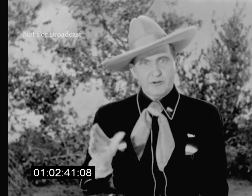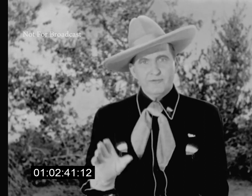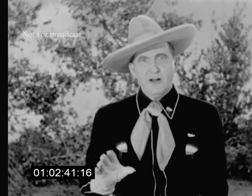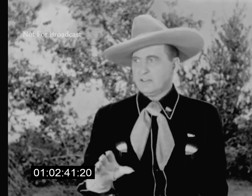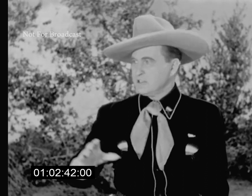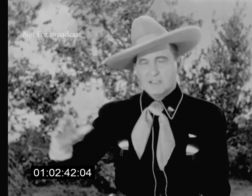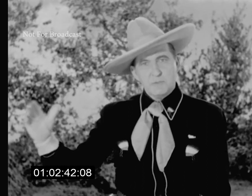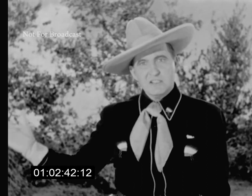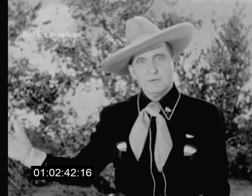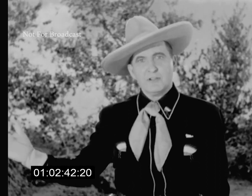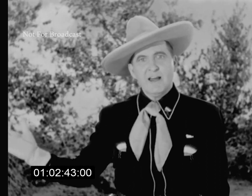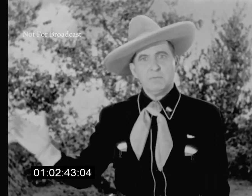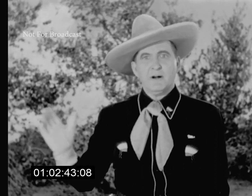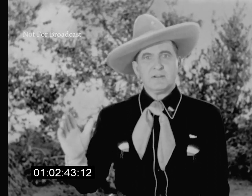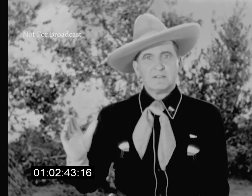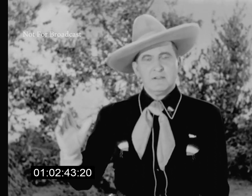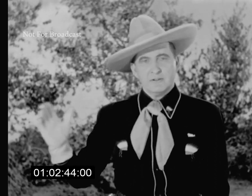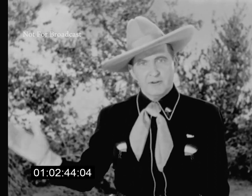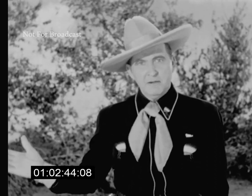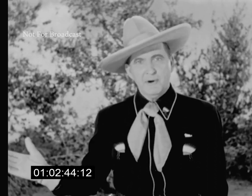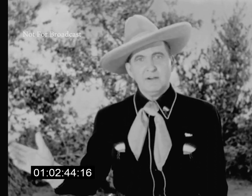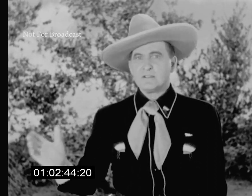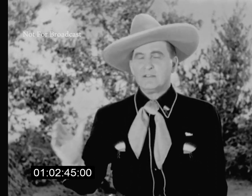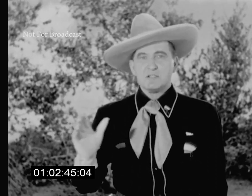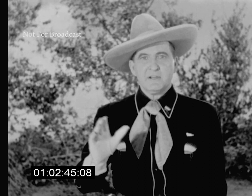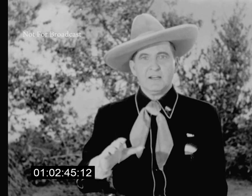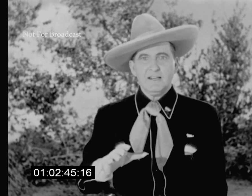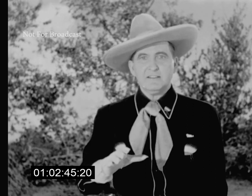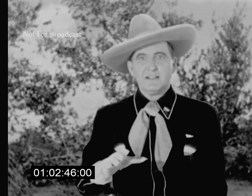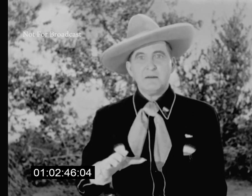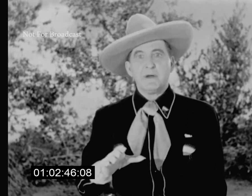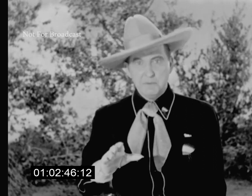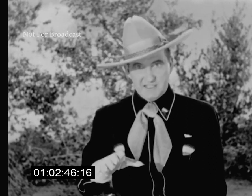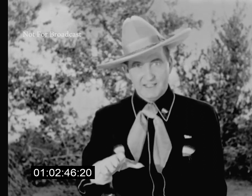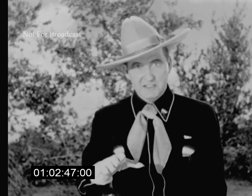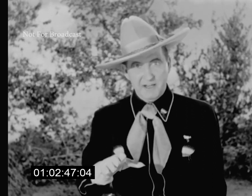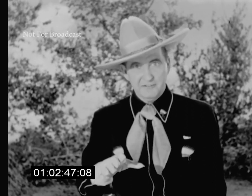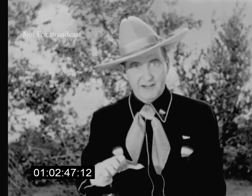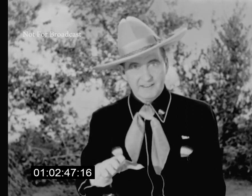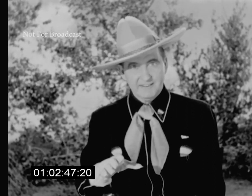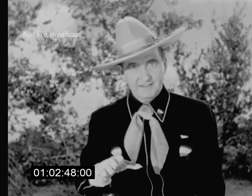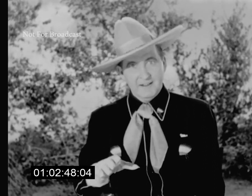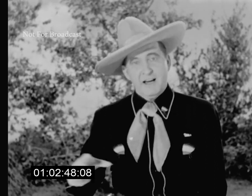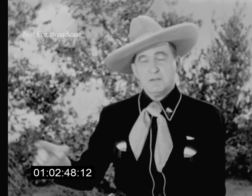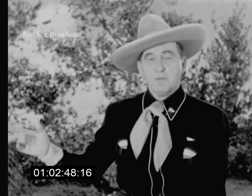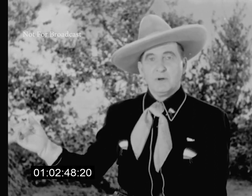great fondness, especially with the grandparents. The grandparents spend a lot of their time babysitting, as a matter of fact. I can remember one